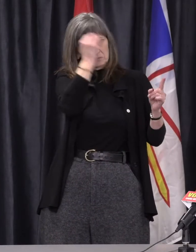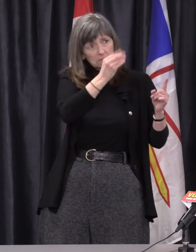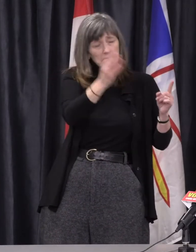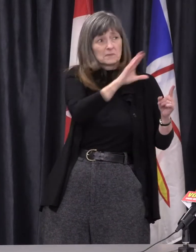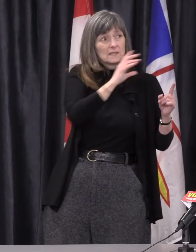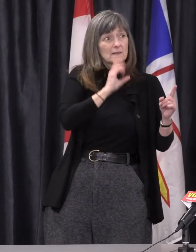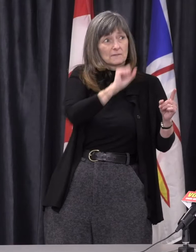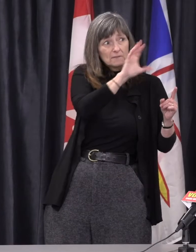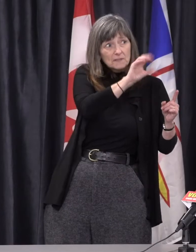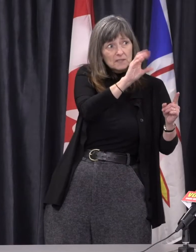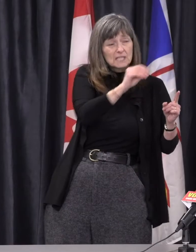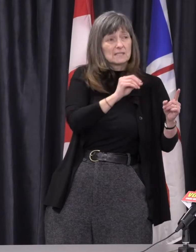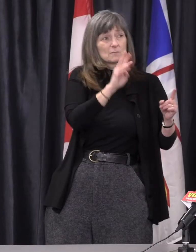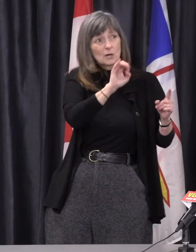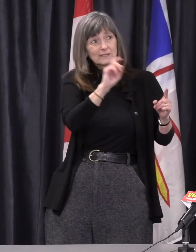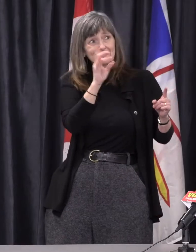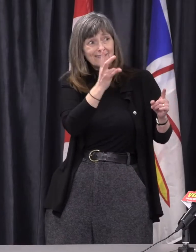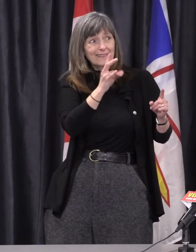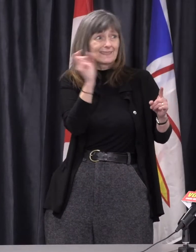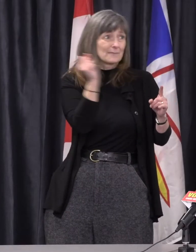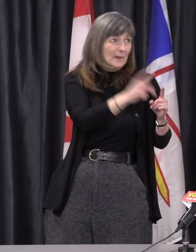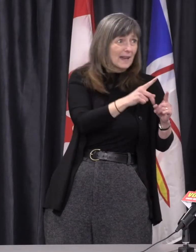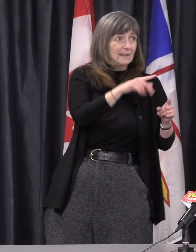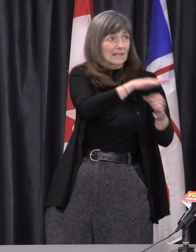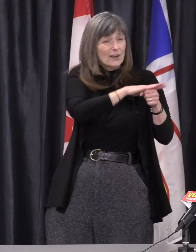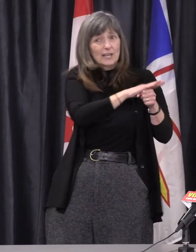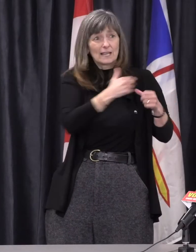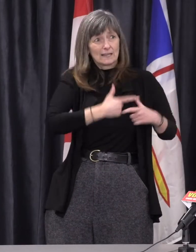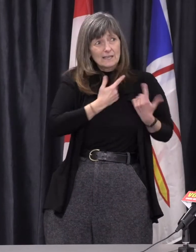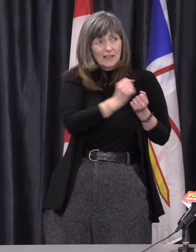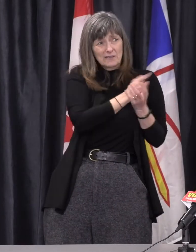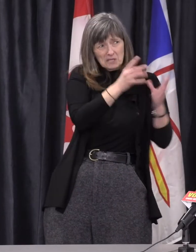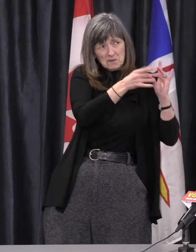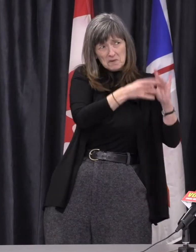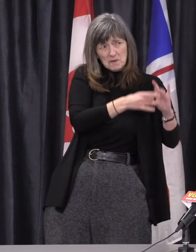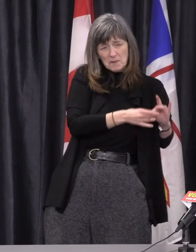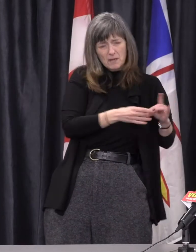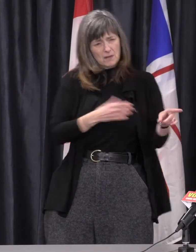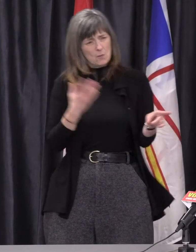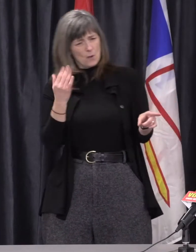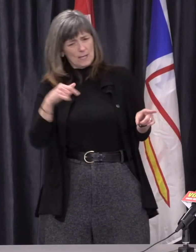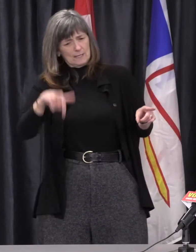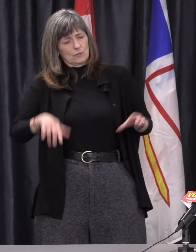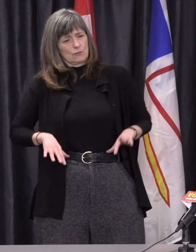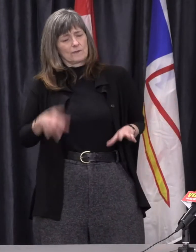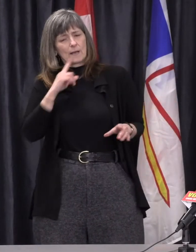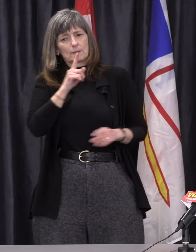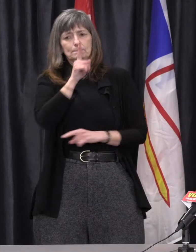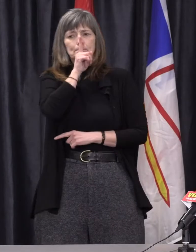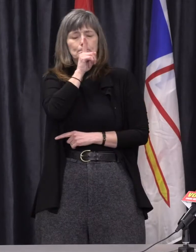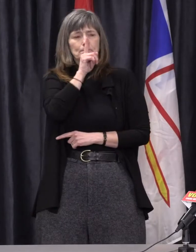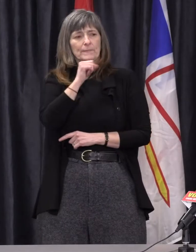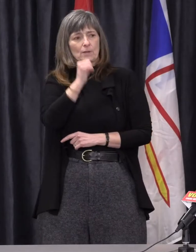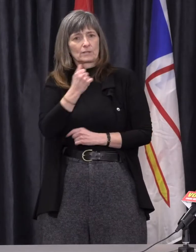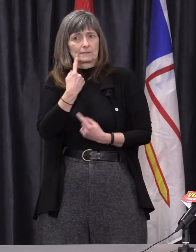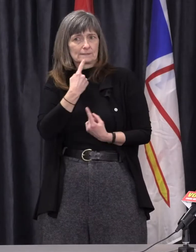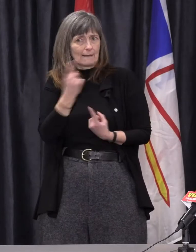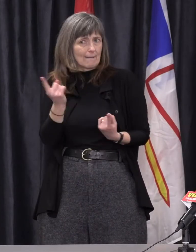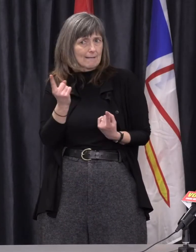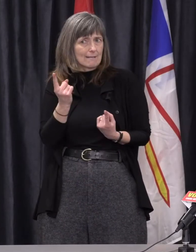50s, returned from a cruise on March 7th, lives in a certain area. Is there at any point the province is going to open up some of these, I